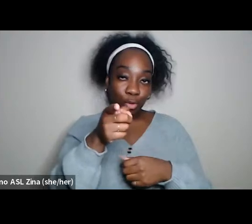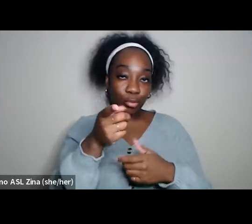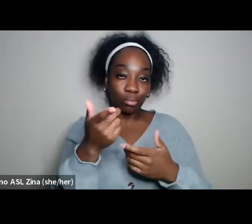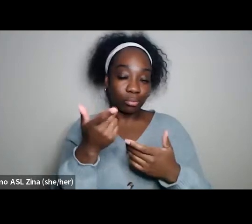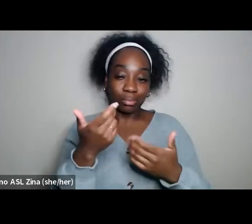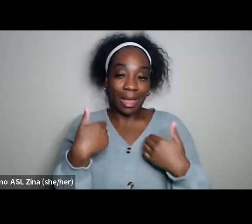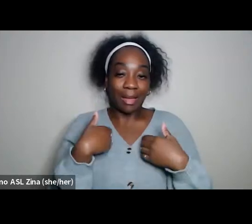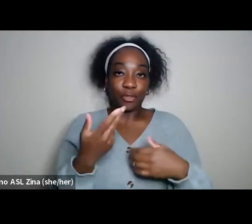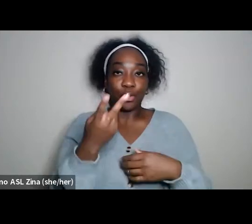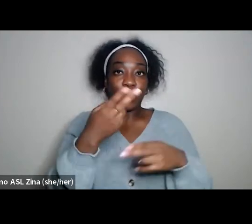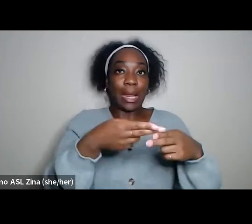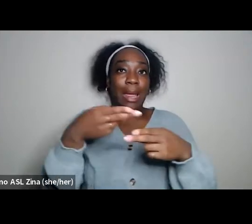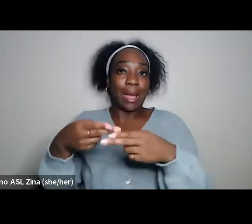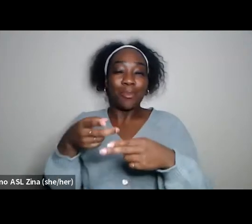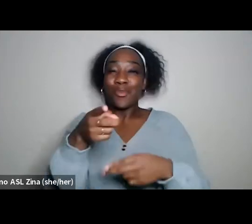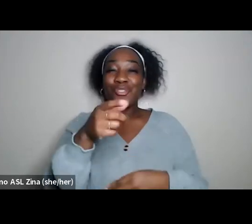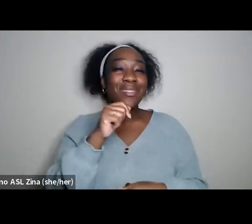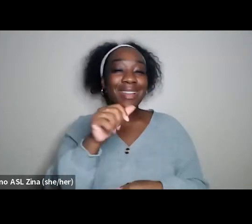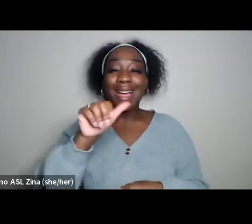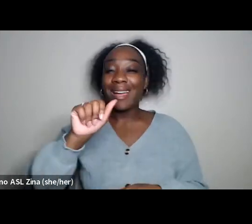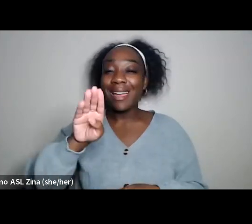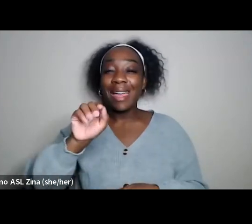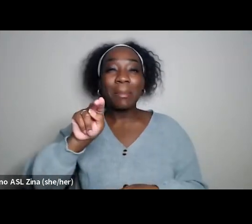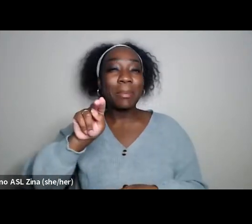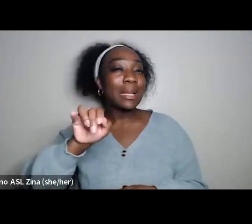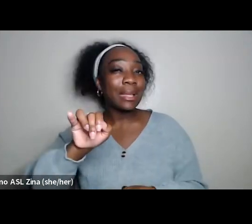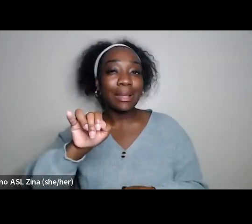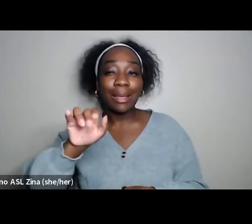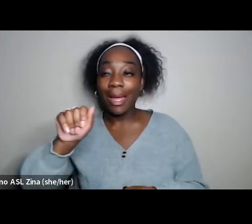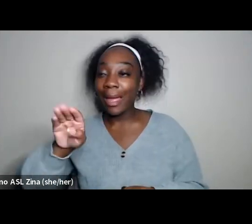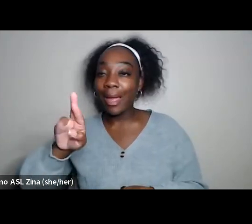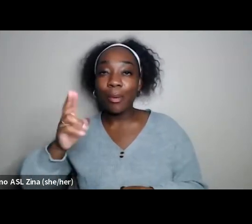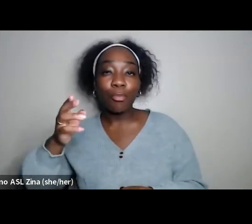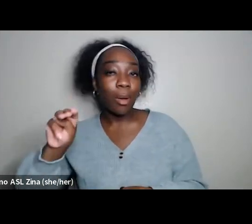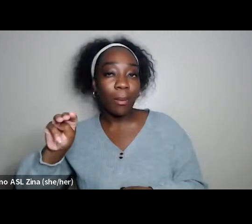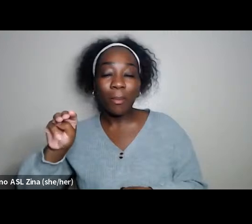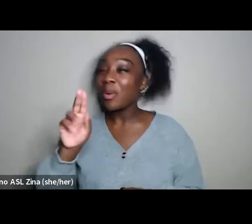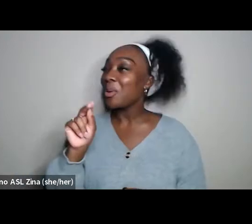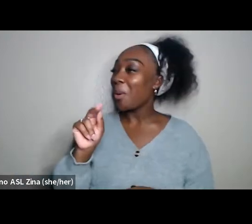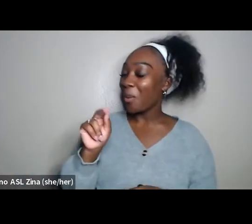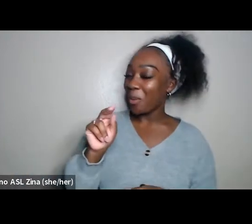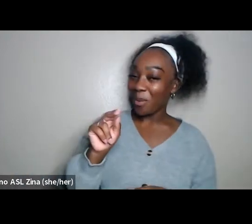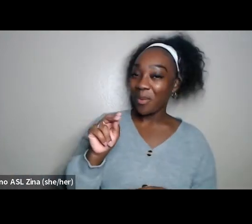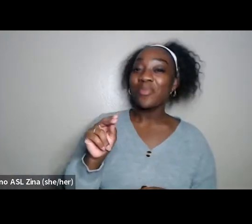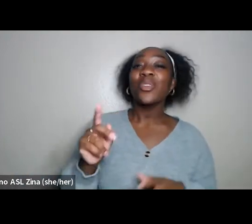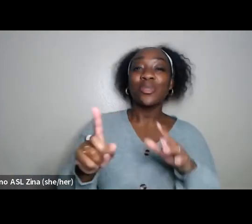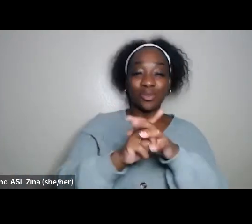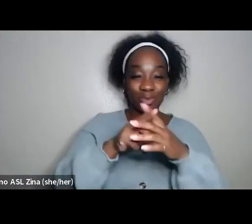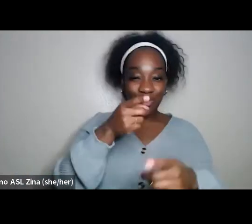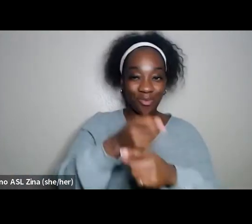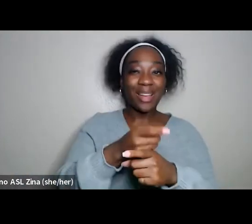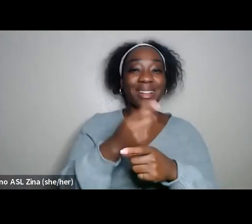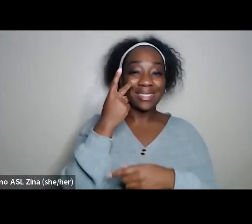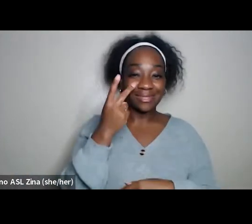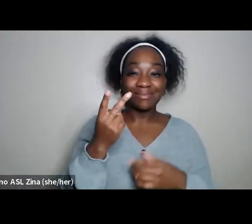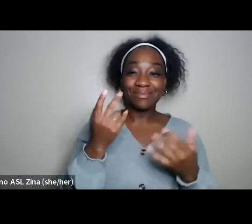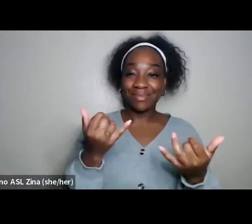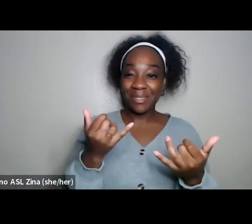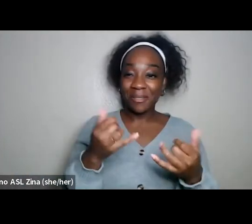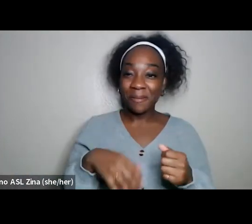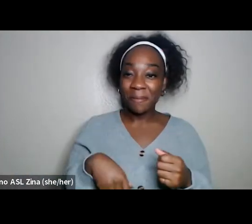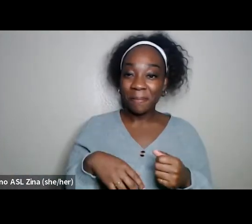So you are not Ebony Abram. No, You I'm are. Zeely. There it is now. It's showing up. I think it's showing up